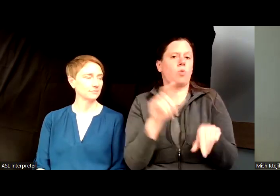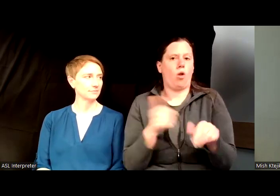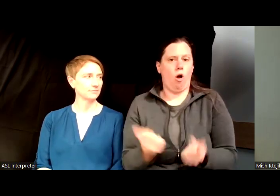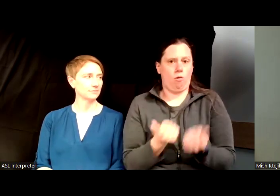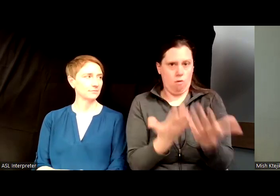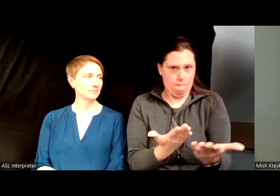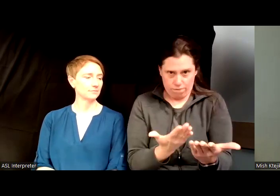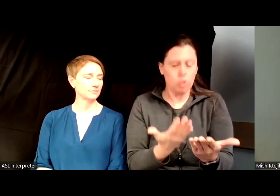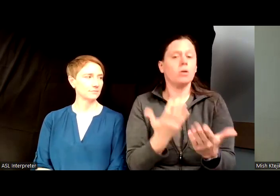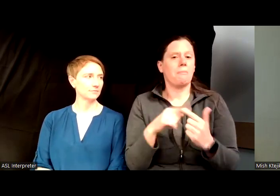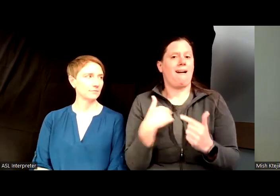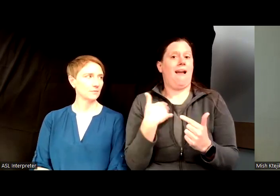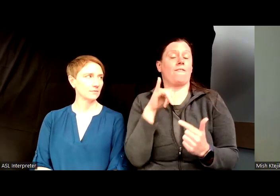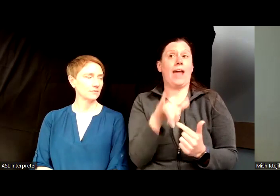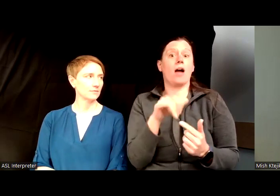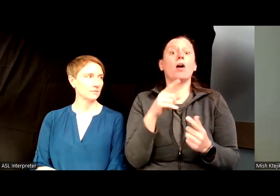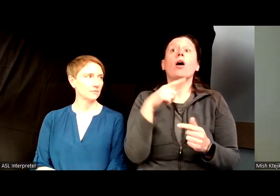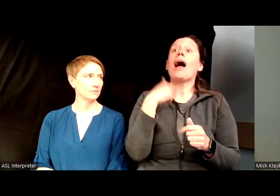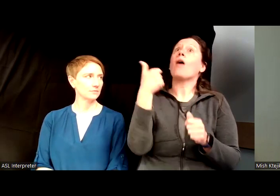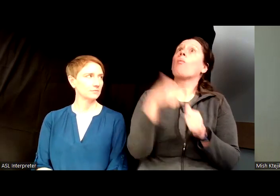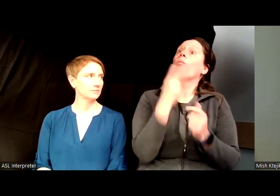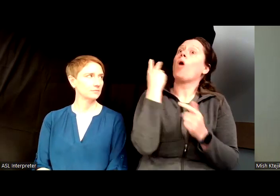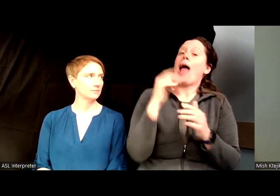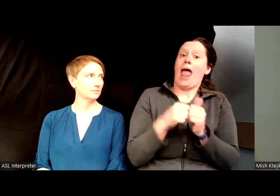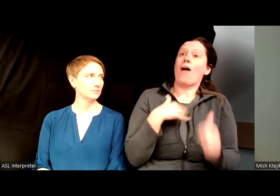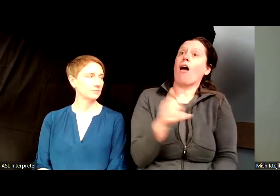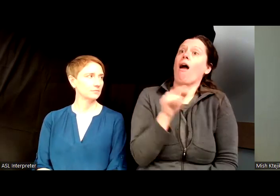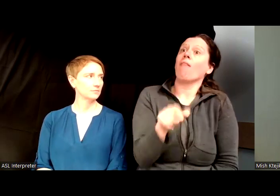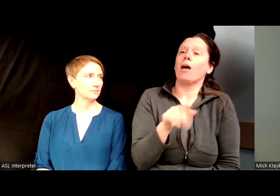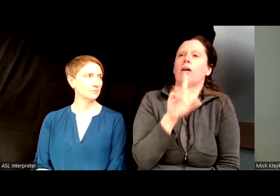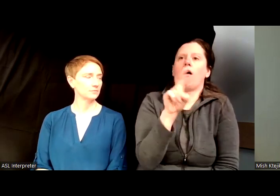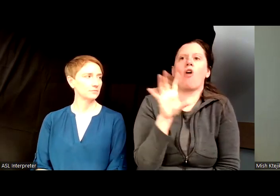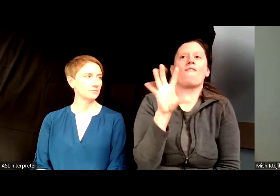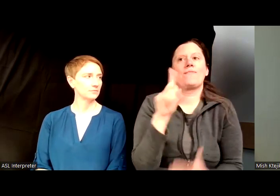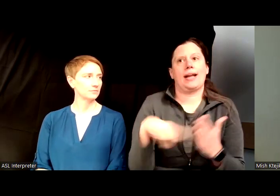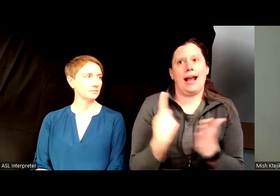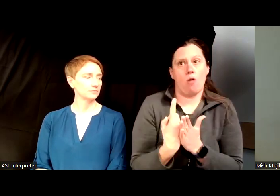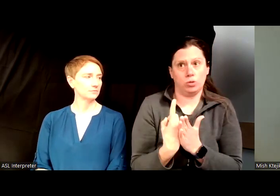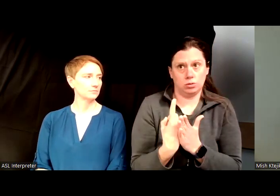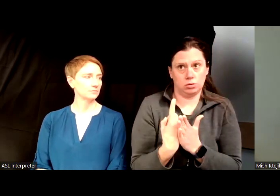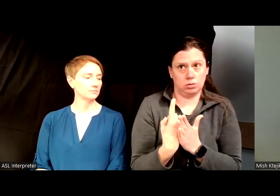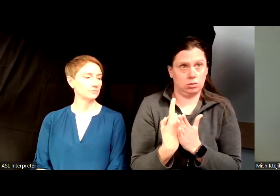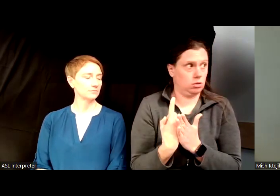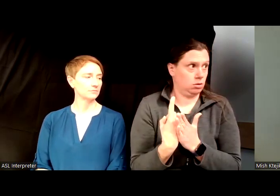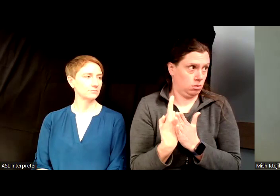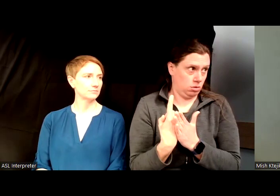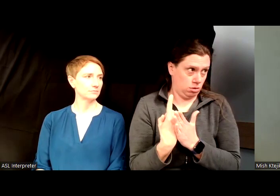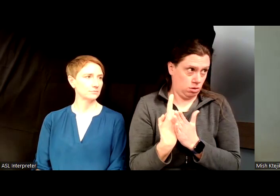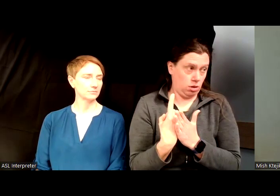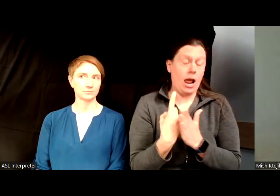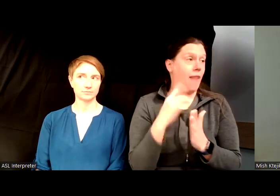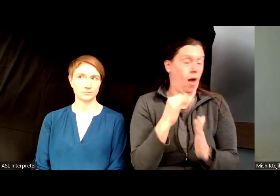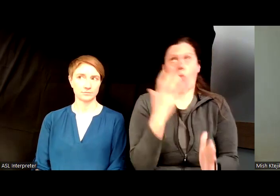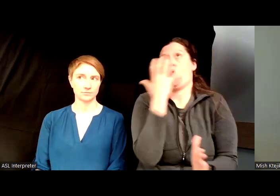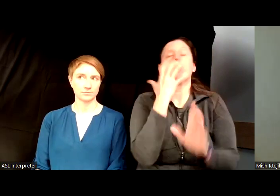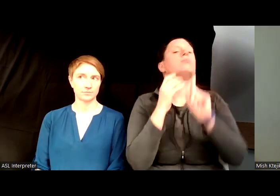so it's not being offered, but I do remember it was 150 hours when it